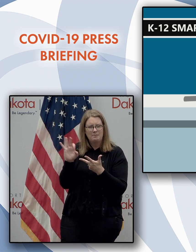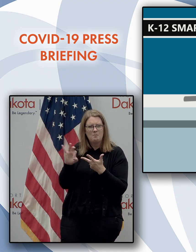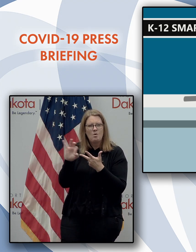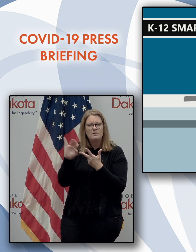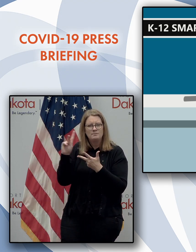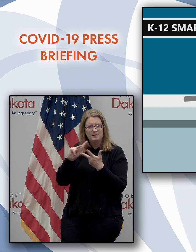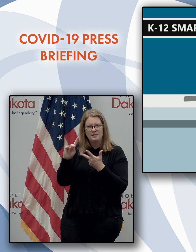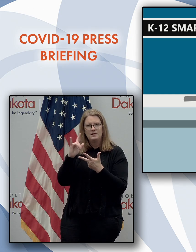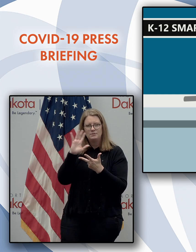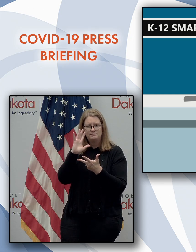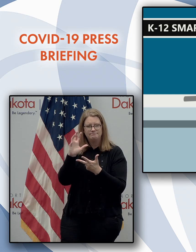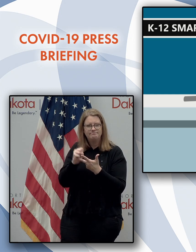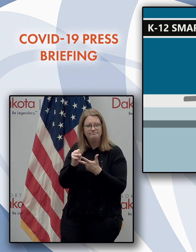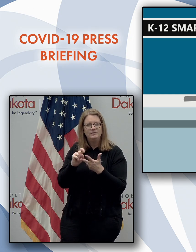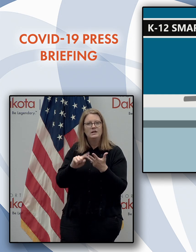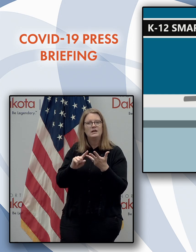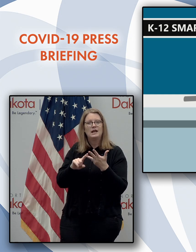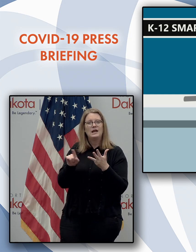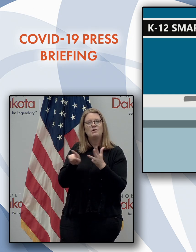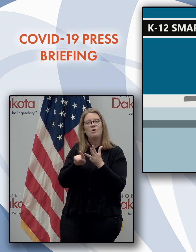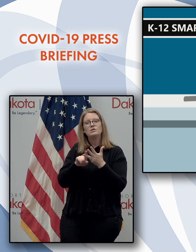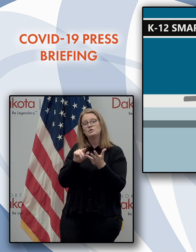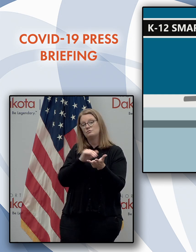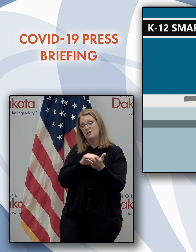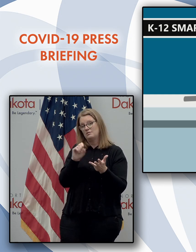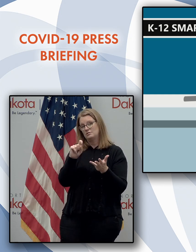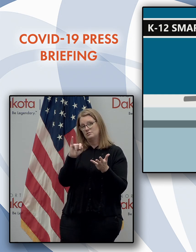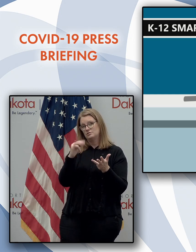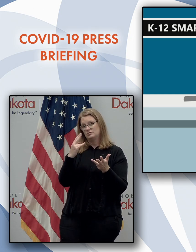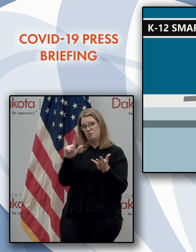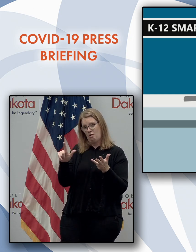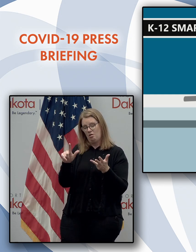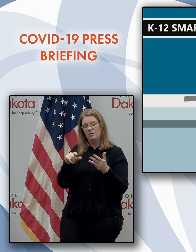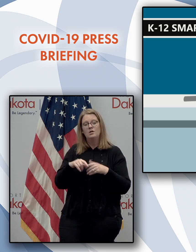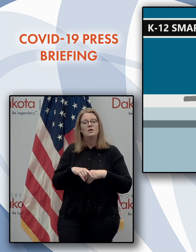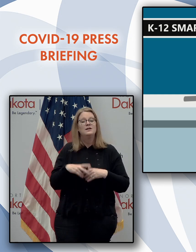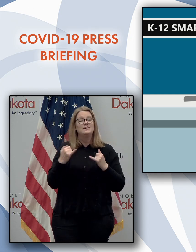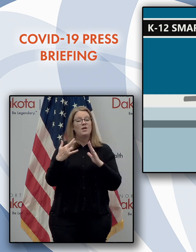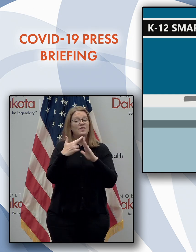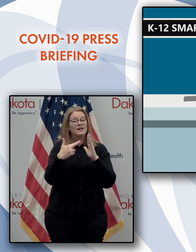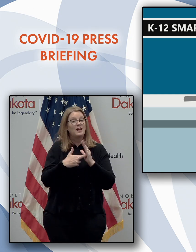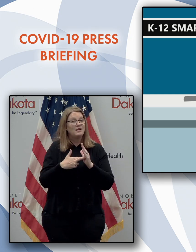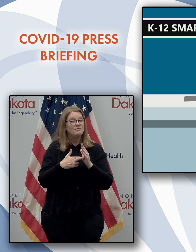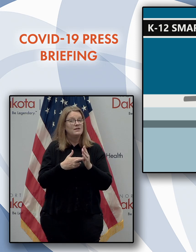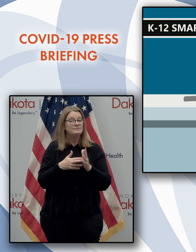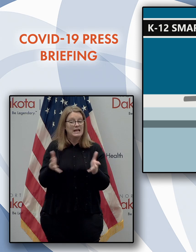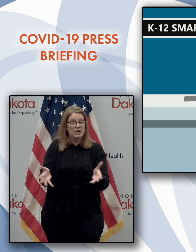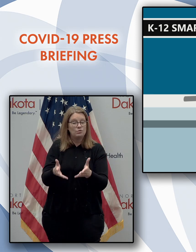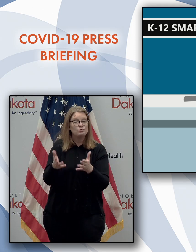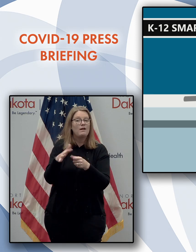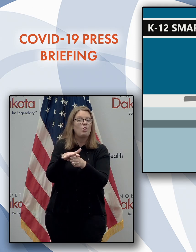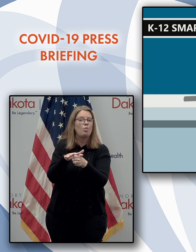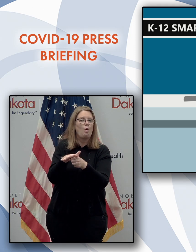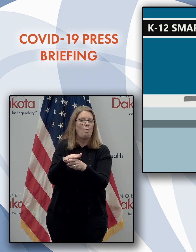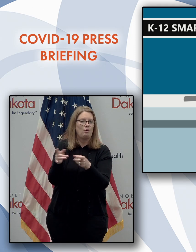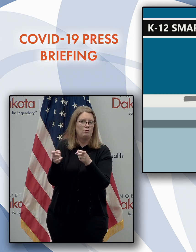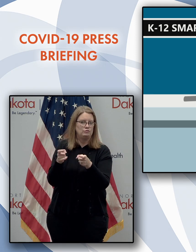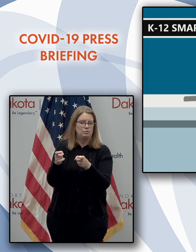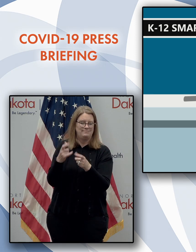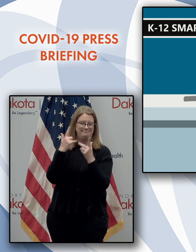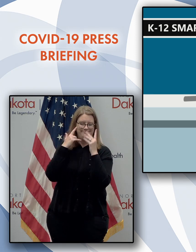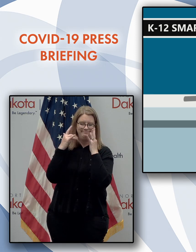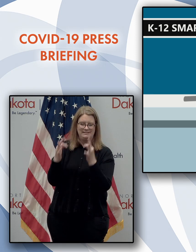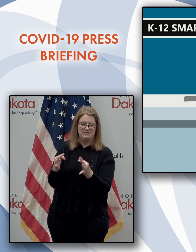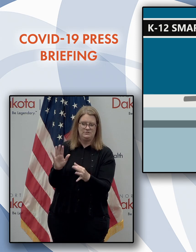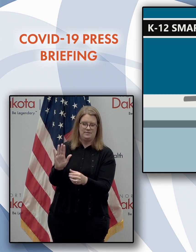medical profession, including our interim state health officer, Dr. Stahl. The guidelines emphasize local control and decision-making by school boards